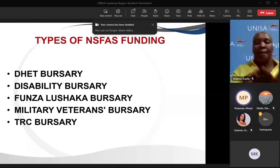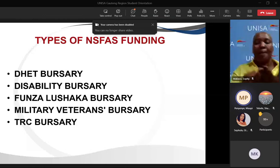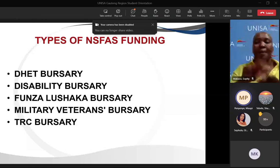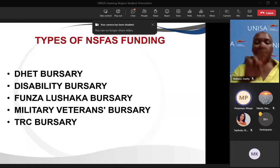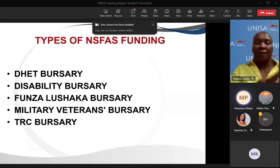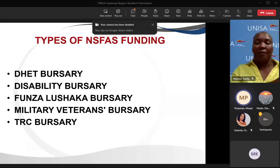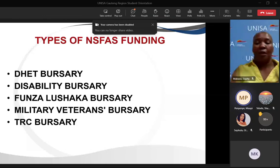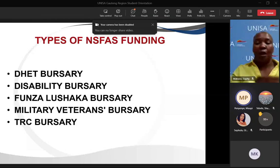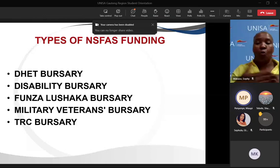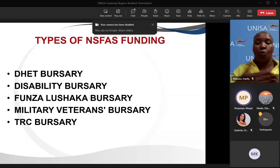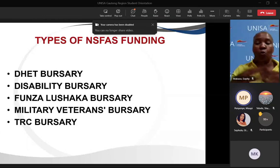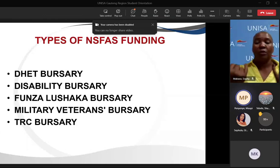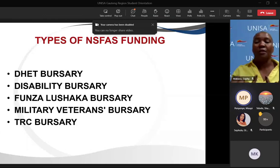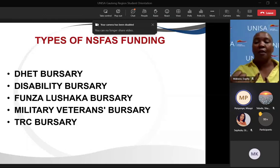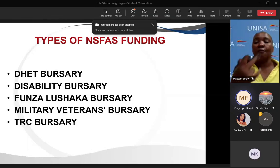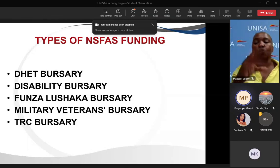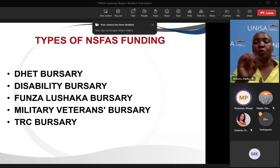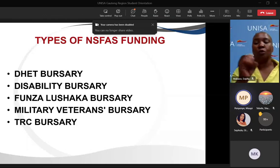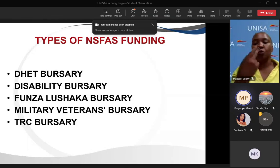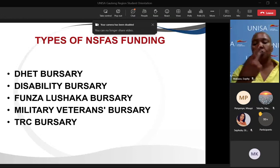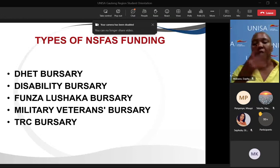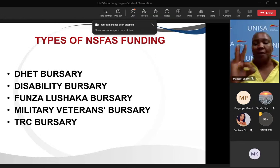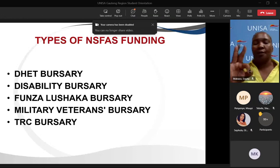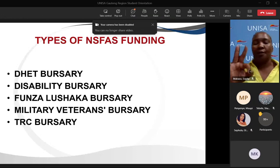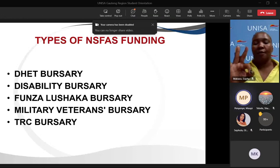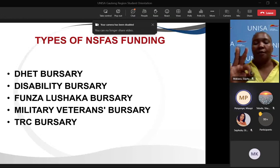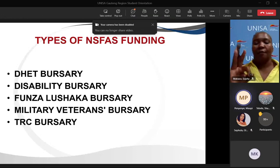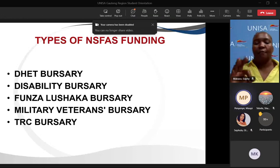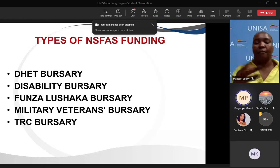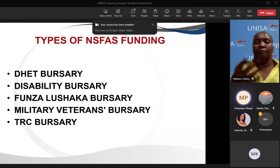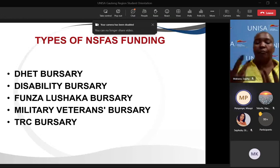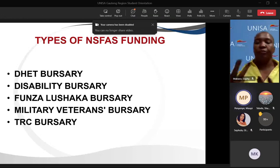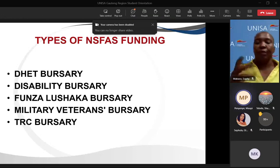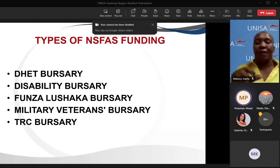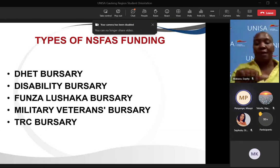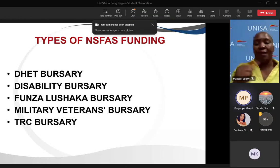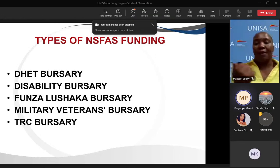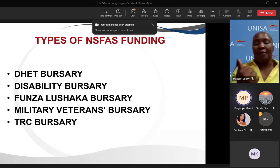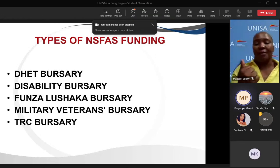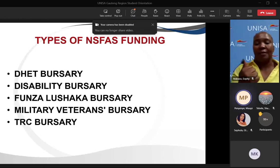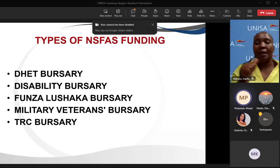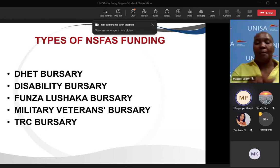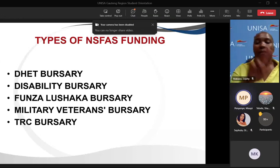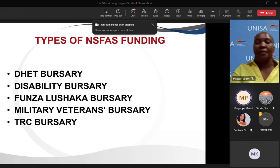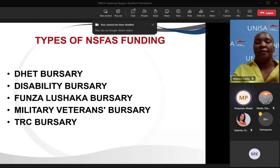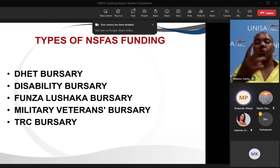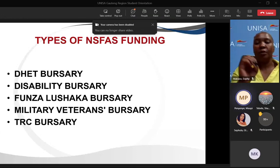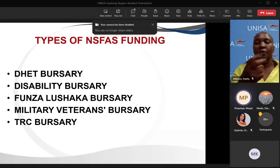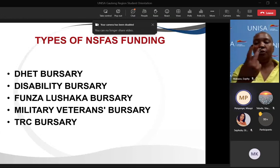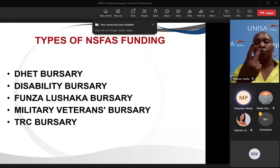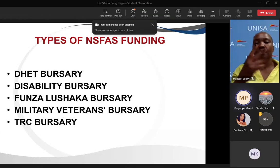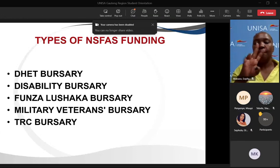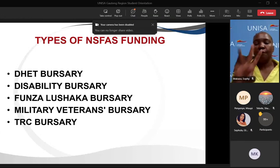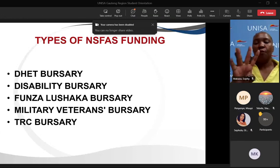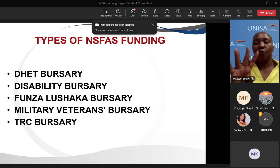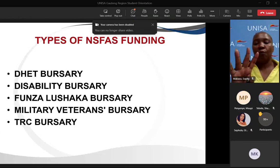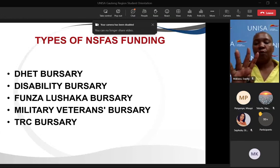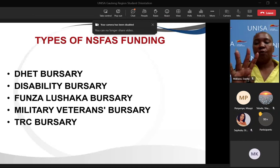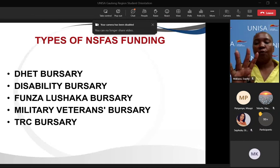currently closed for 2023 and then the next application will be for 2024 intake